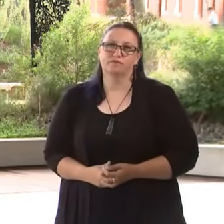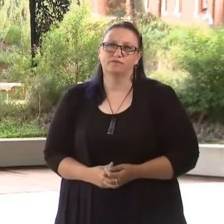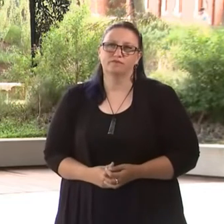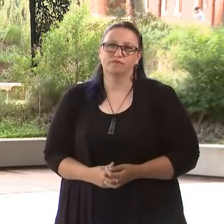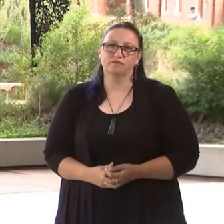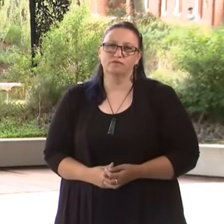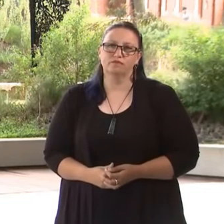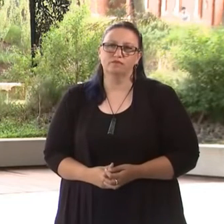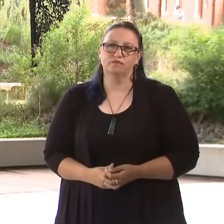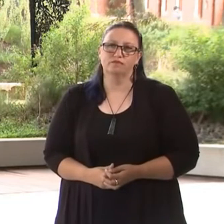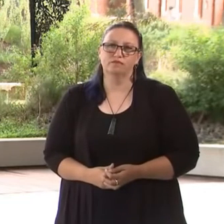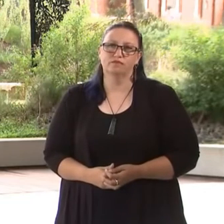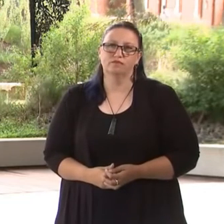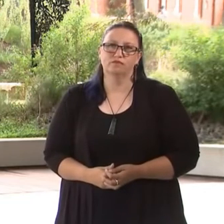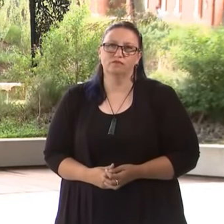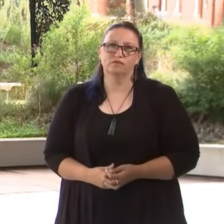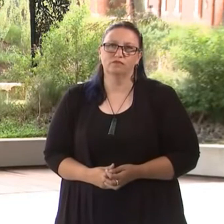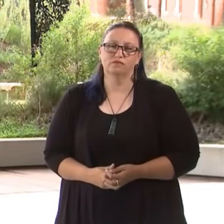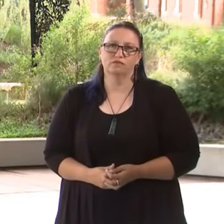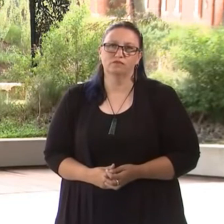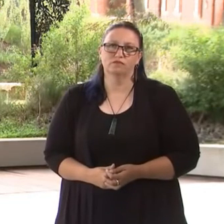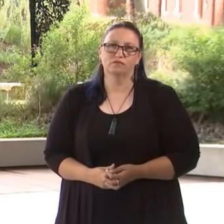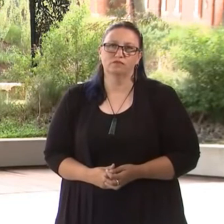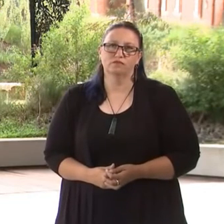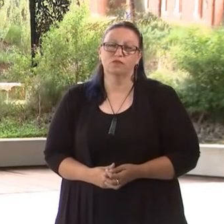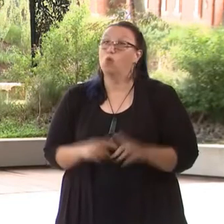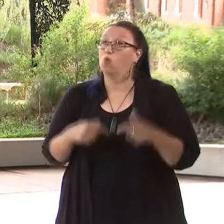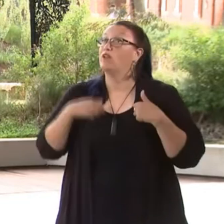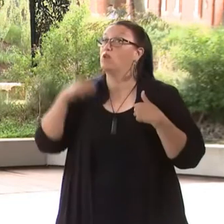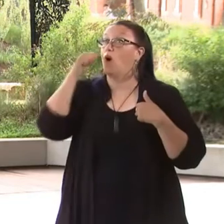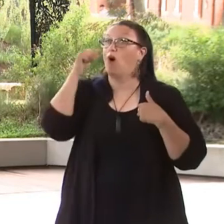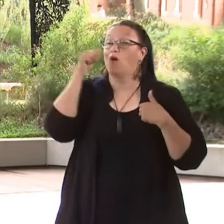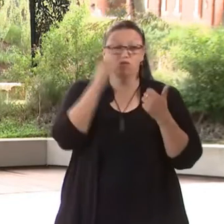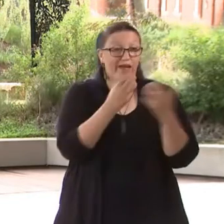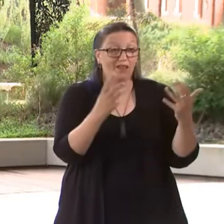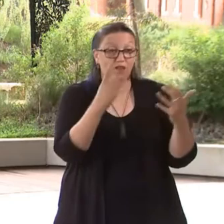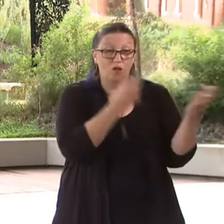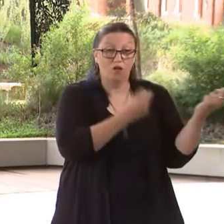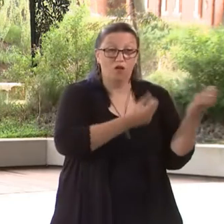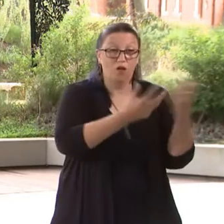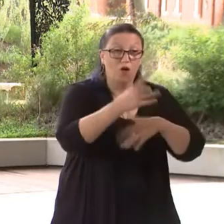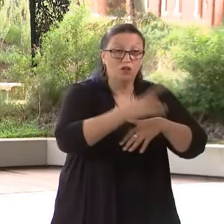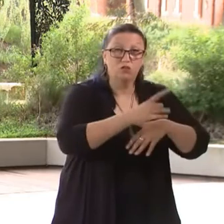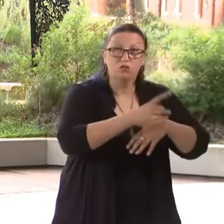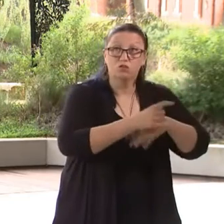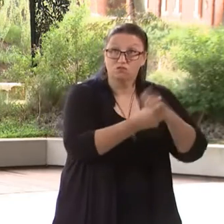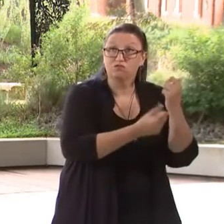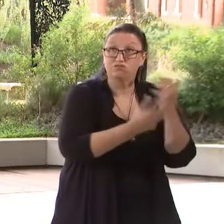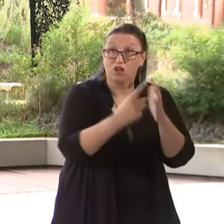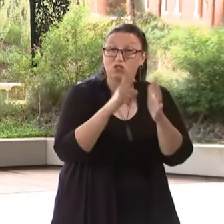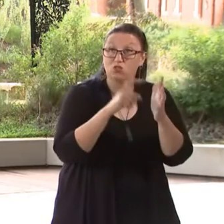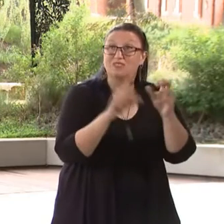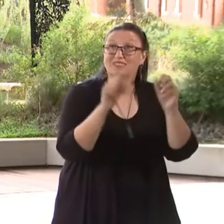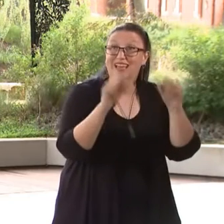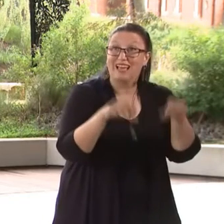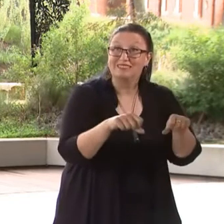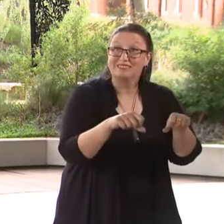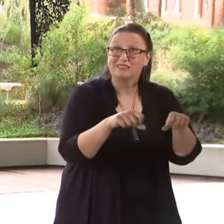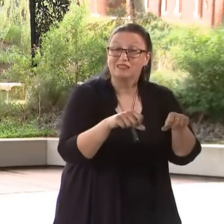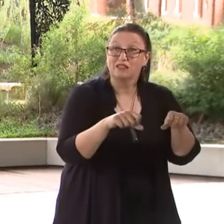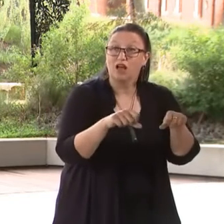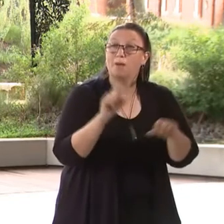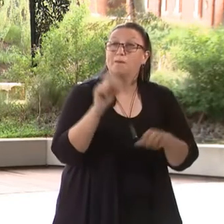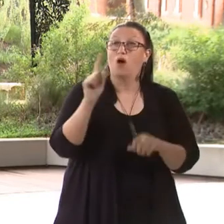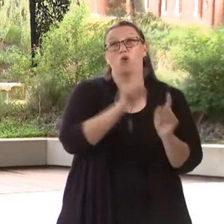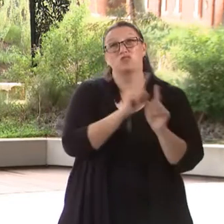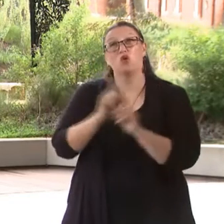addition to capacity, which whilst is tracking well, are issues in relation to our furloughed workforce. But pleasing